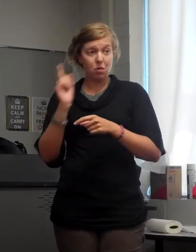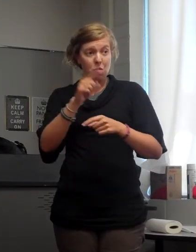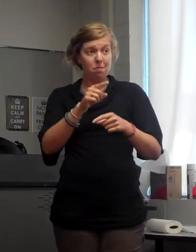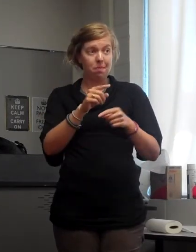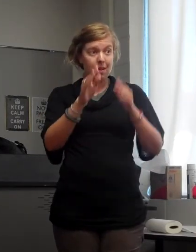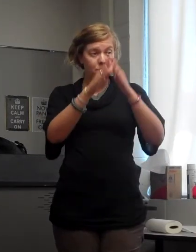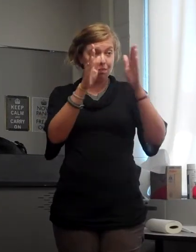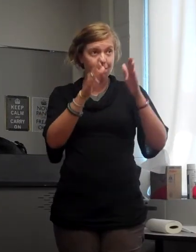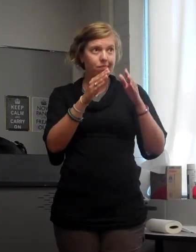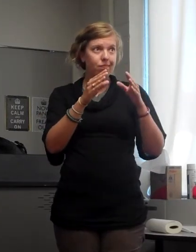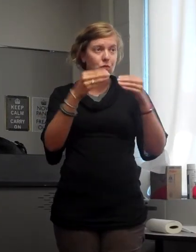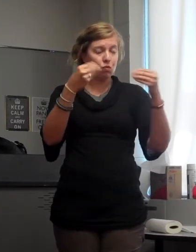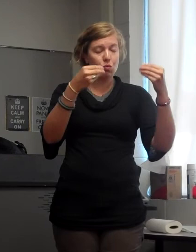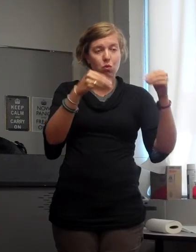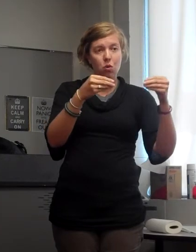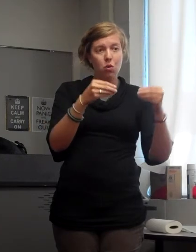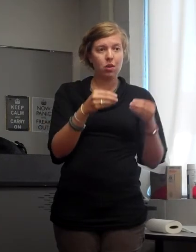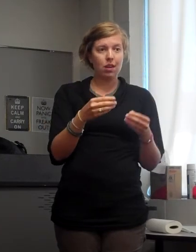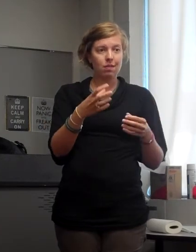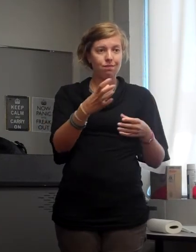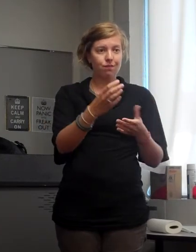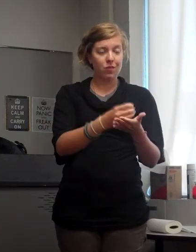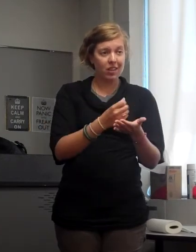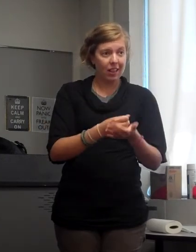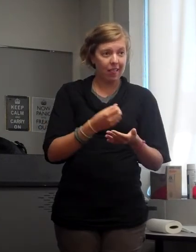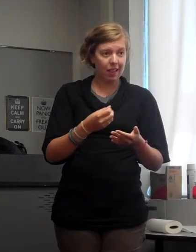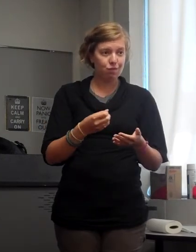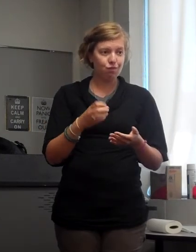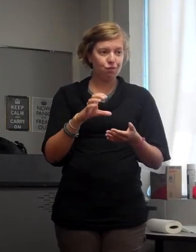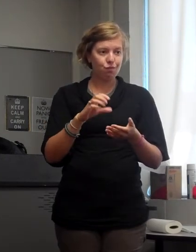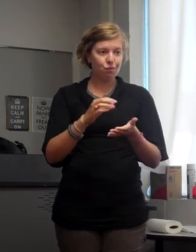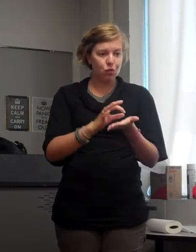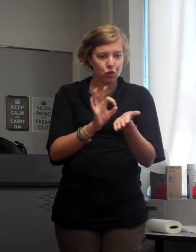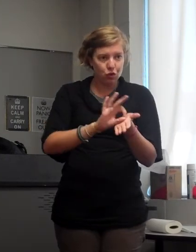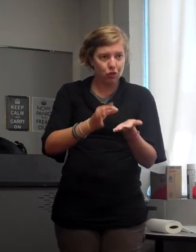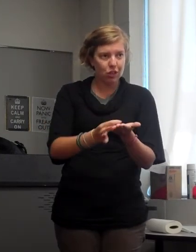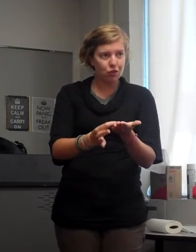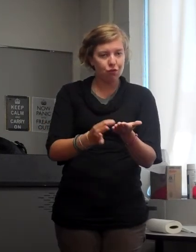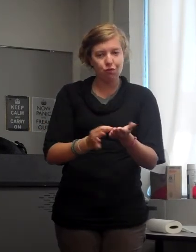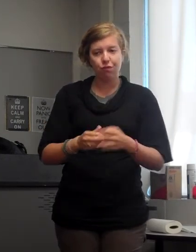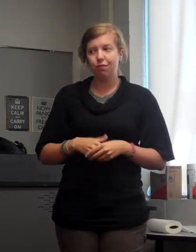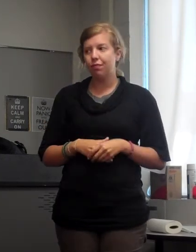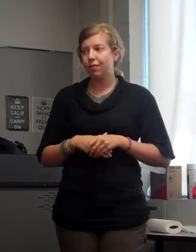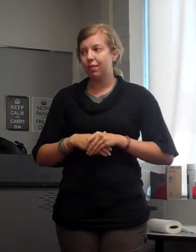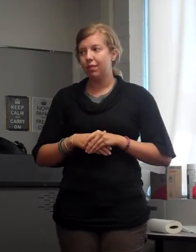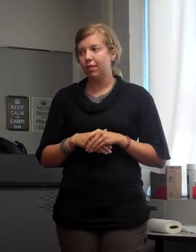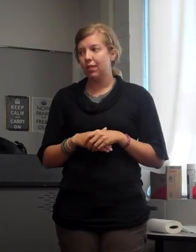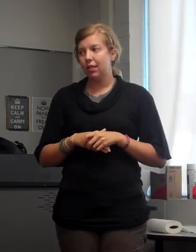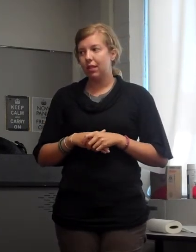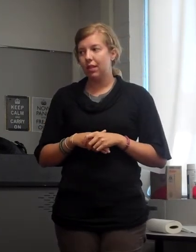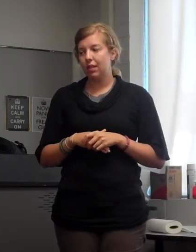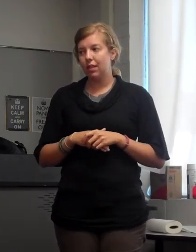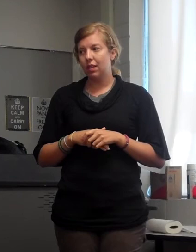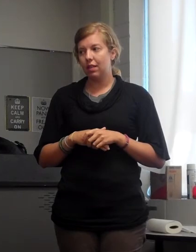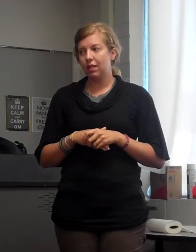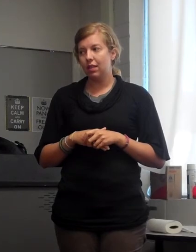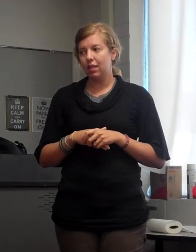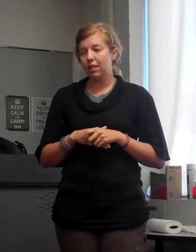gift card. And I put my 2 weeks of gas money on that gift card. I don't use my debit card.